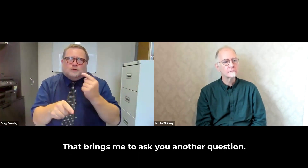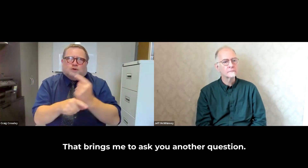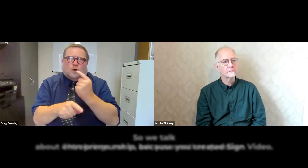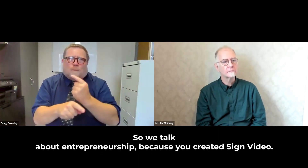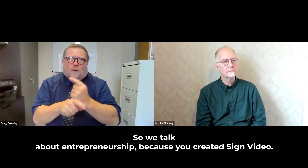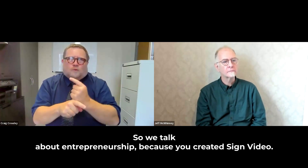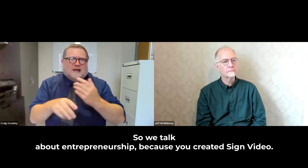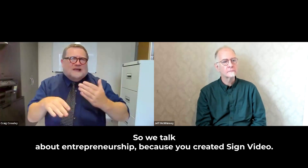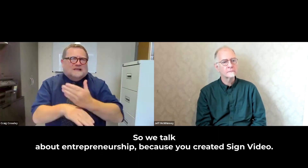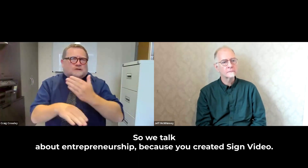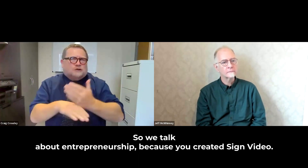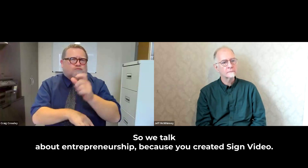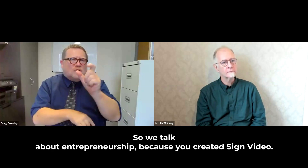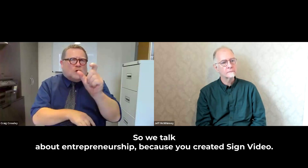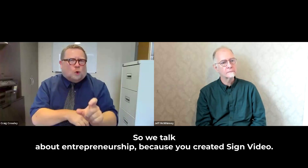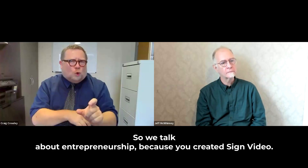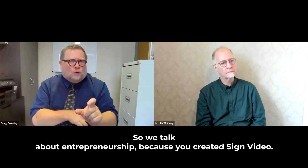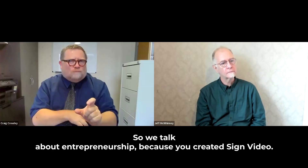question.